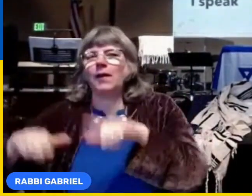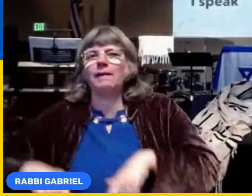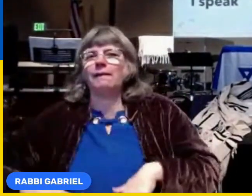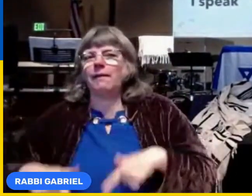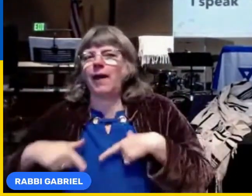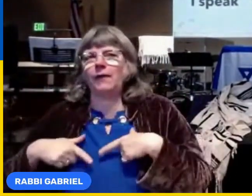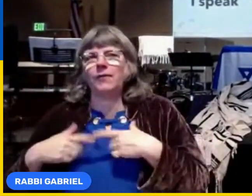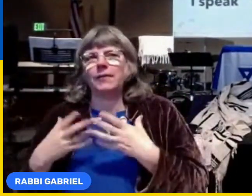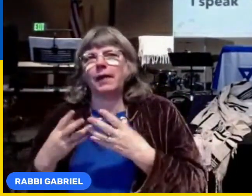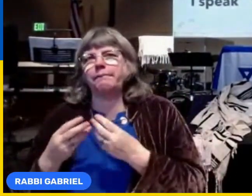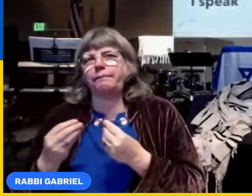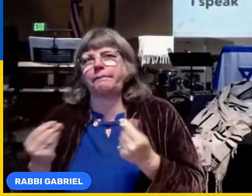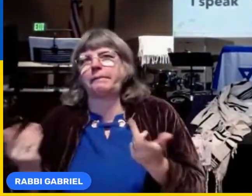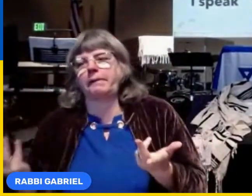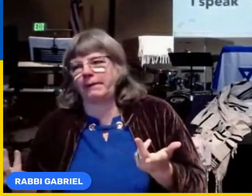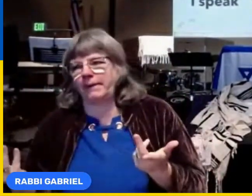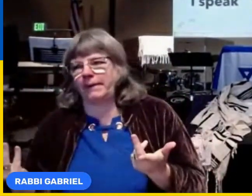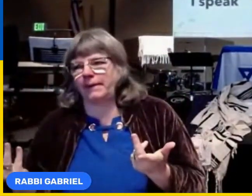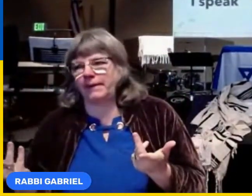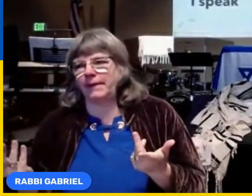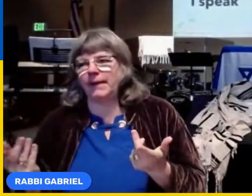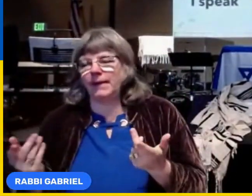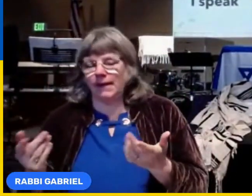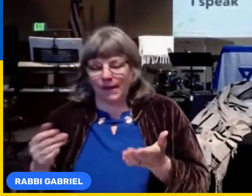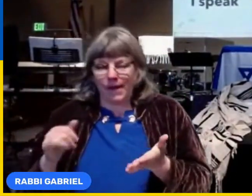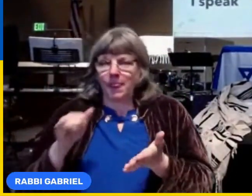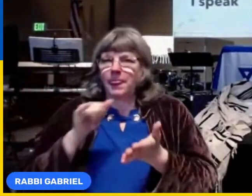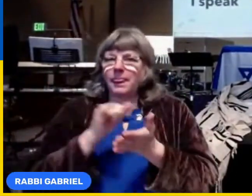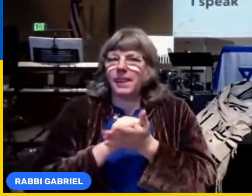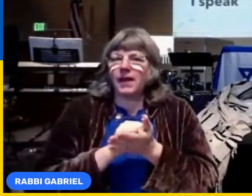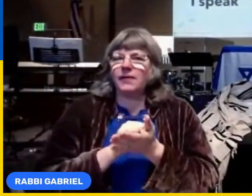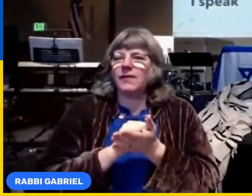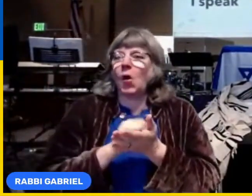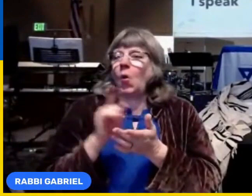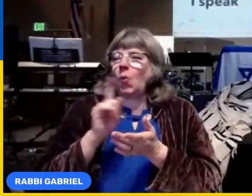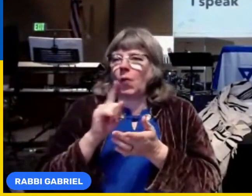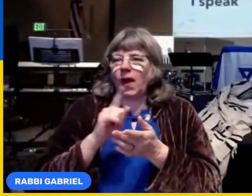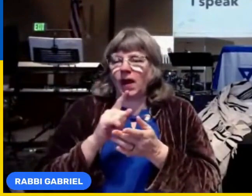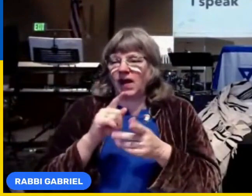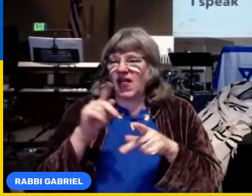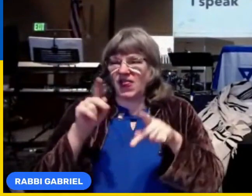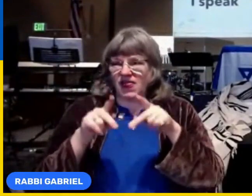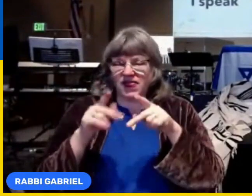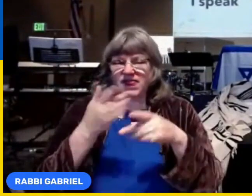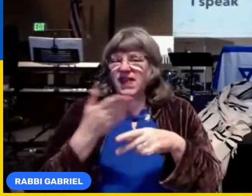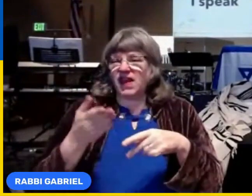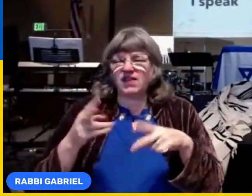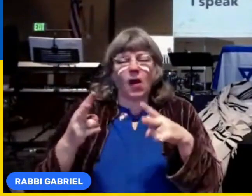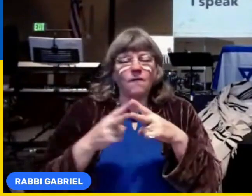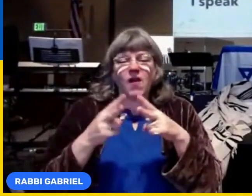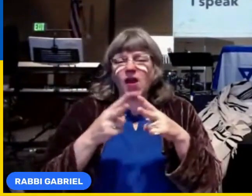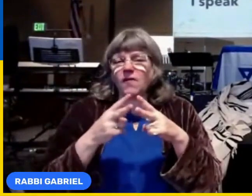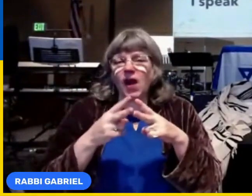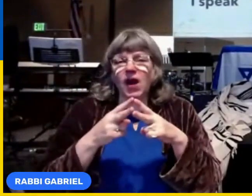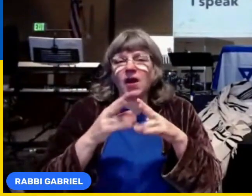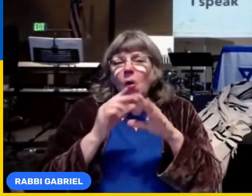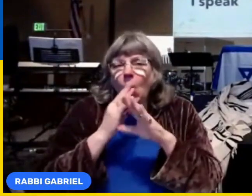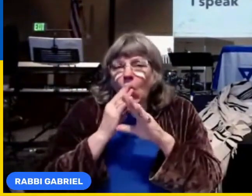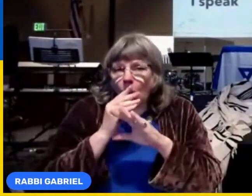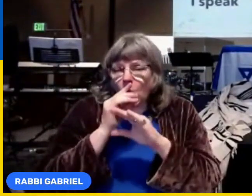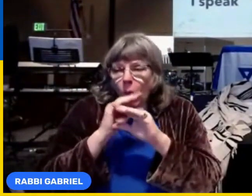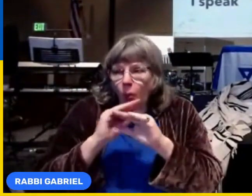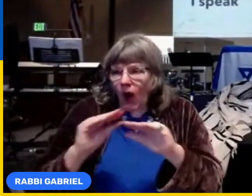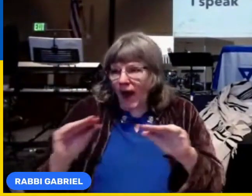the desert is the place where things are so quiet that we can hear God